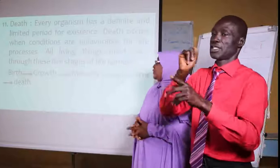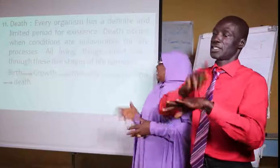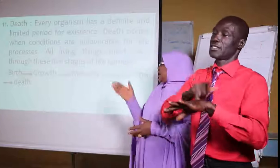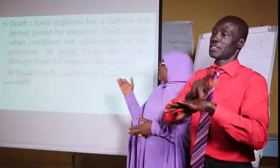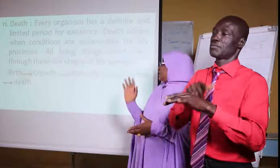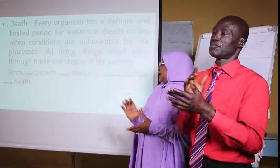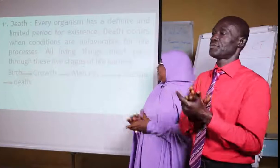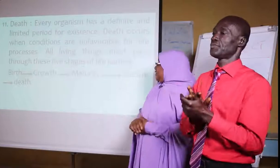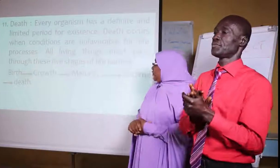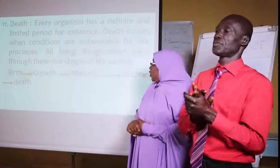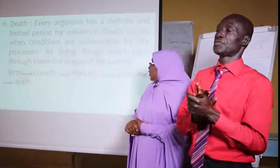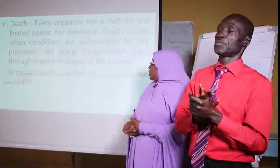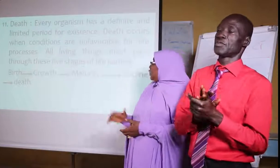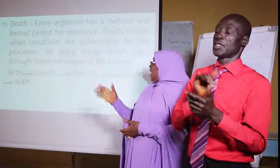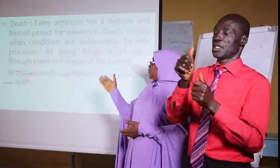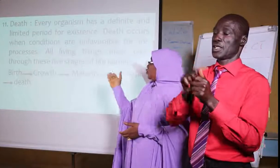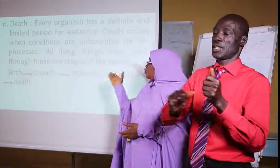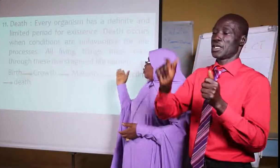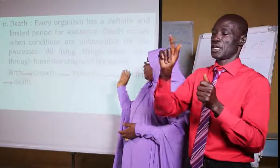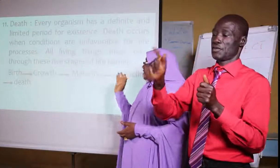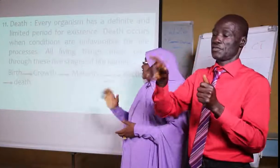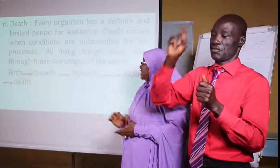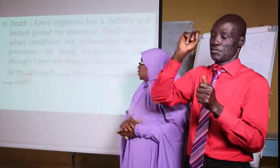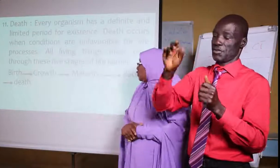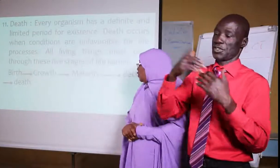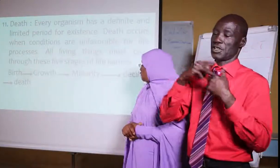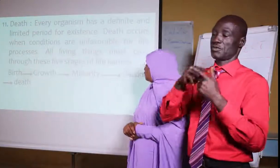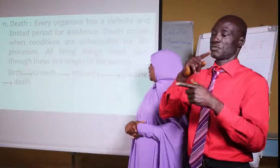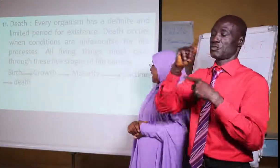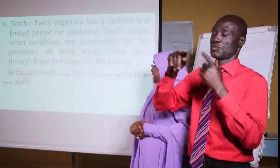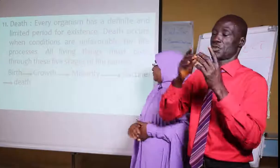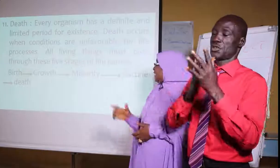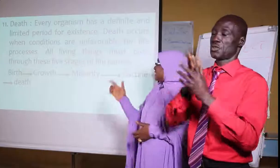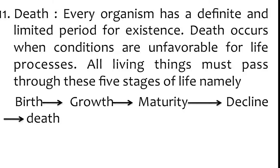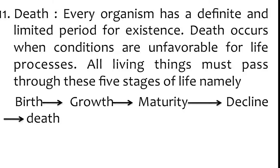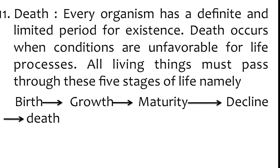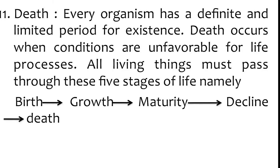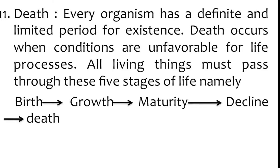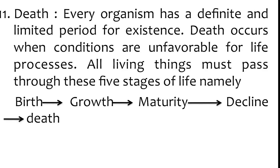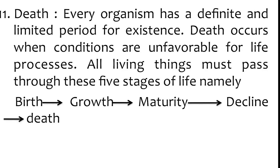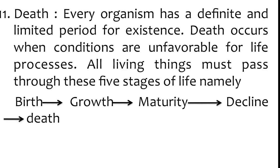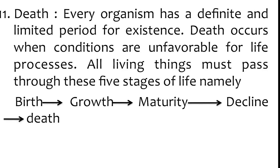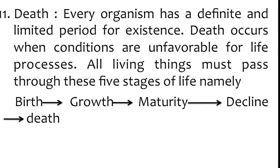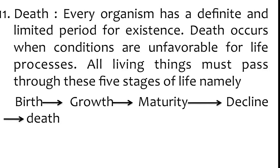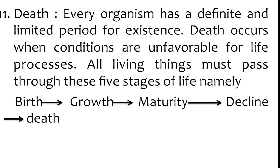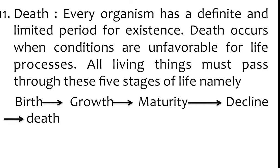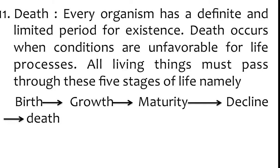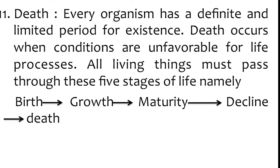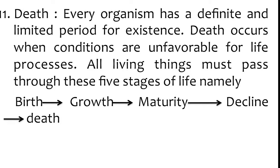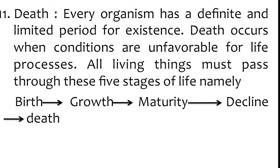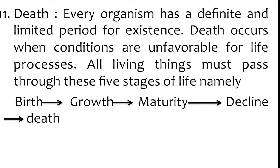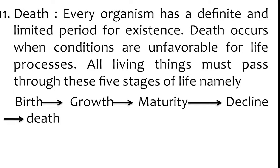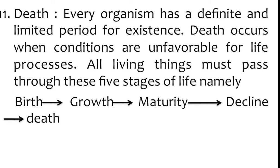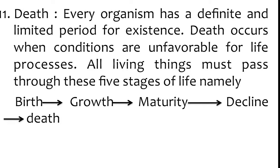time. And every organism will have to go through 5 stages of life. That is birth, when you are given birth,